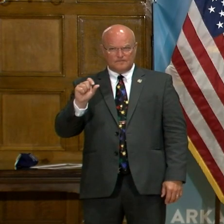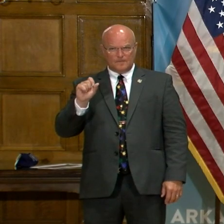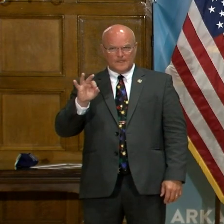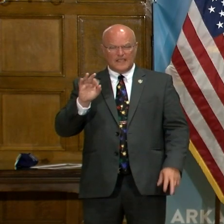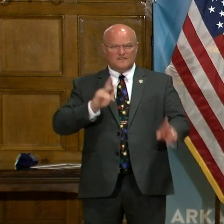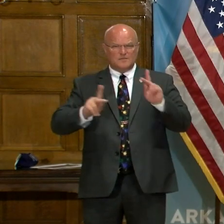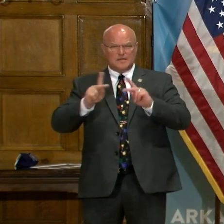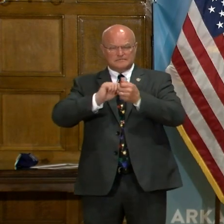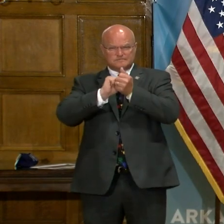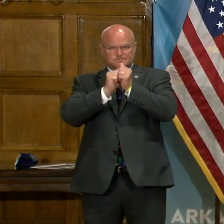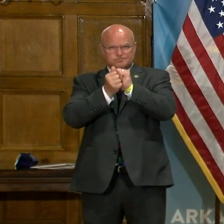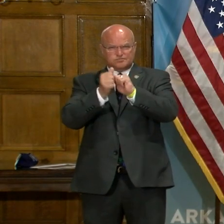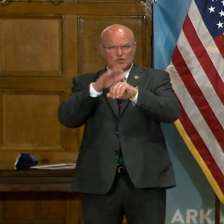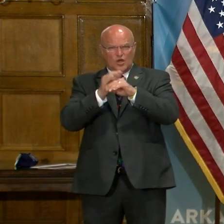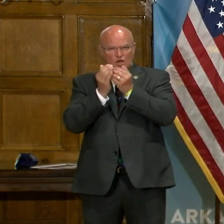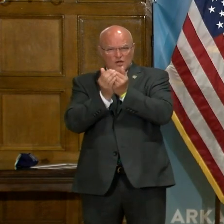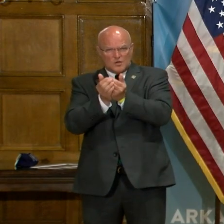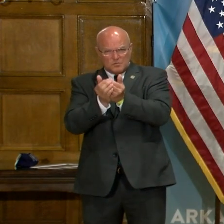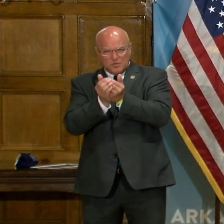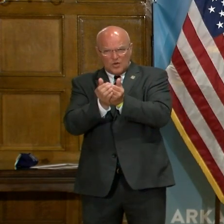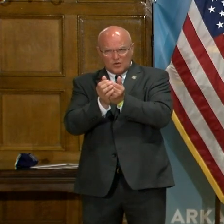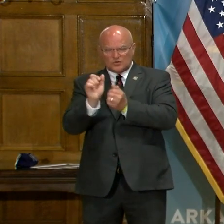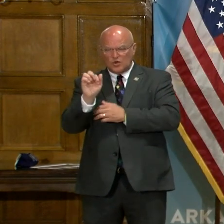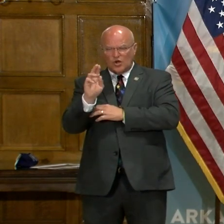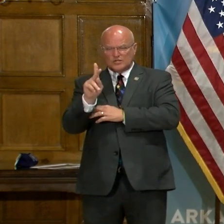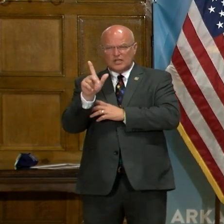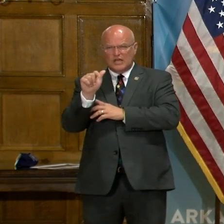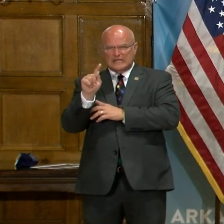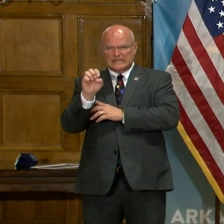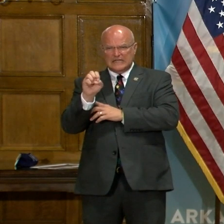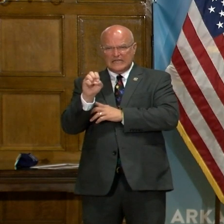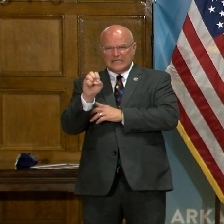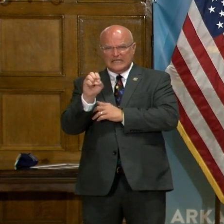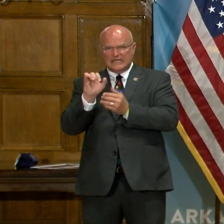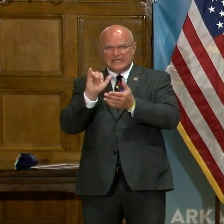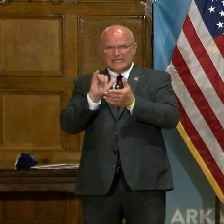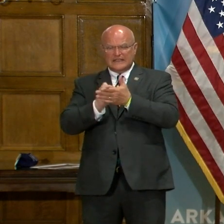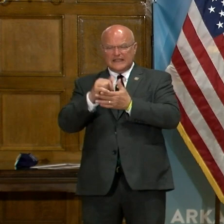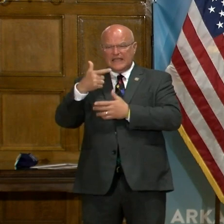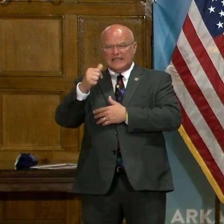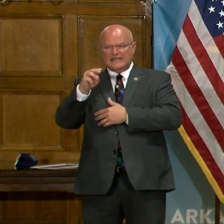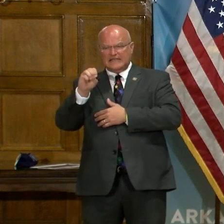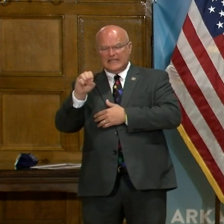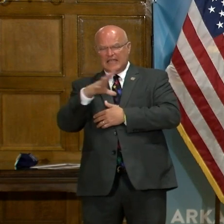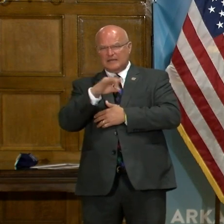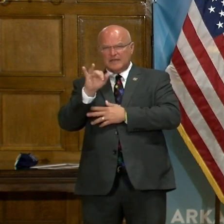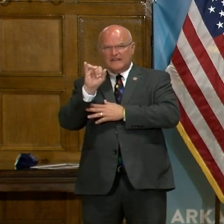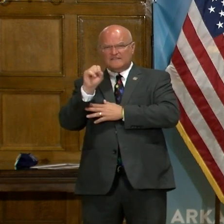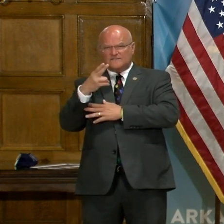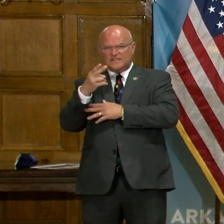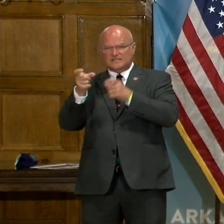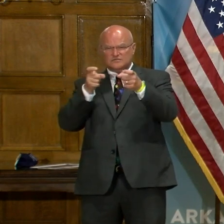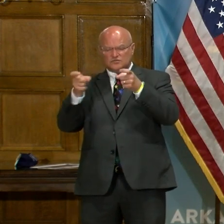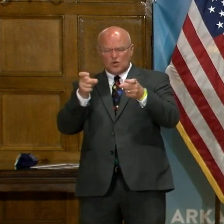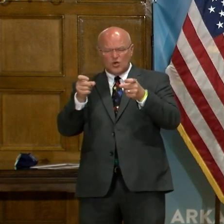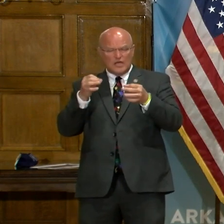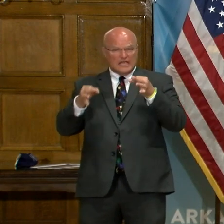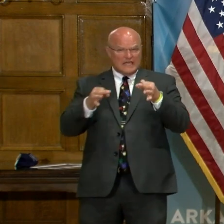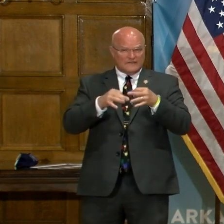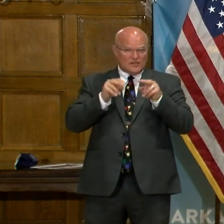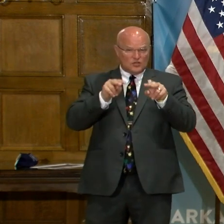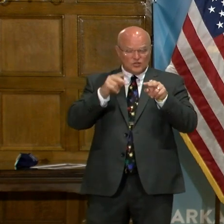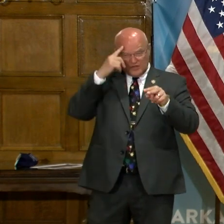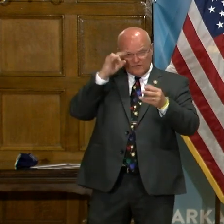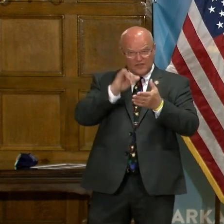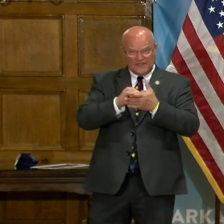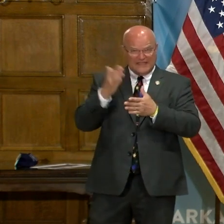are overcrowding on a boat on an Arkansas lake, is that game and fish jurisdiction? And if so, were they